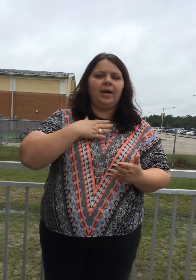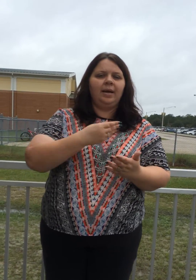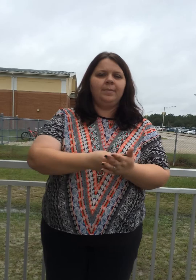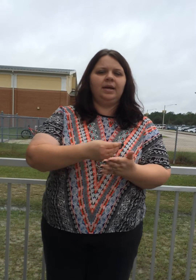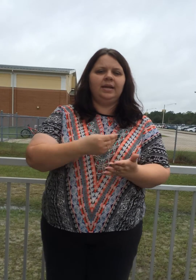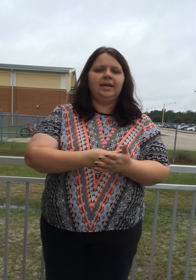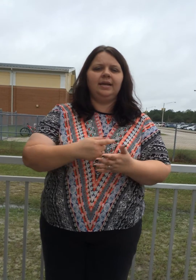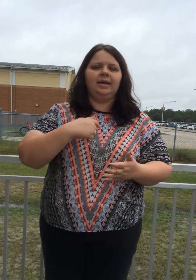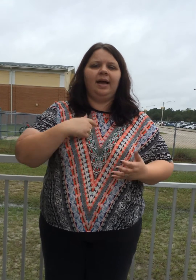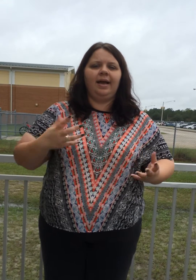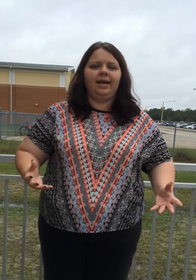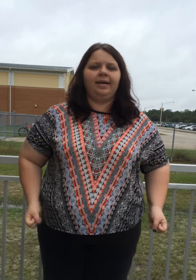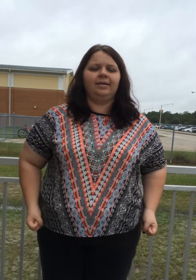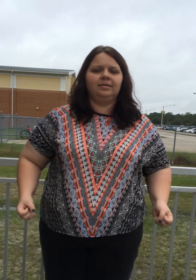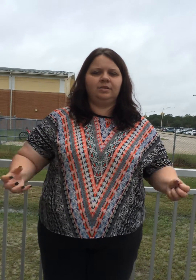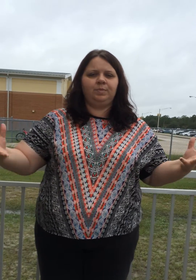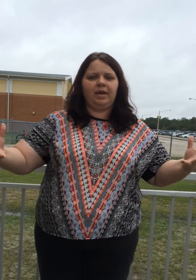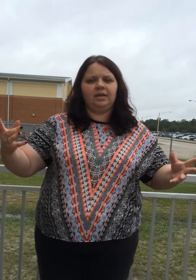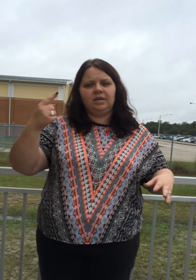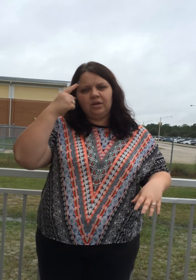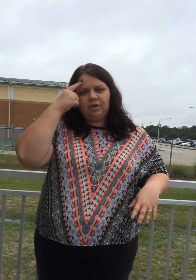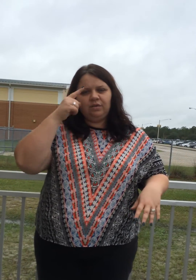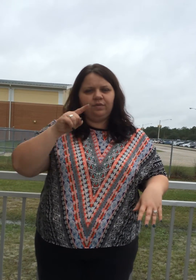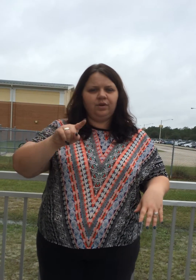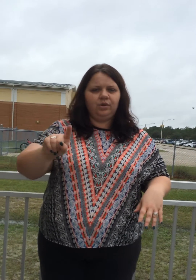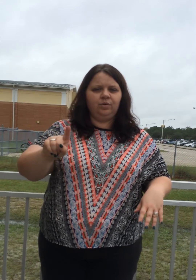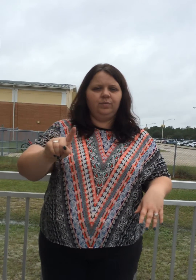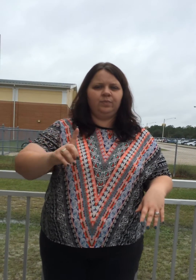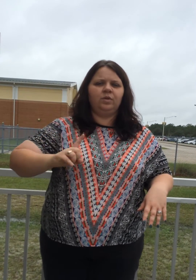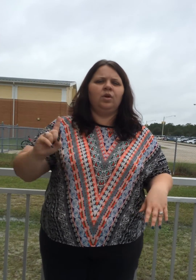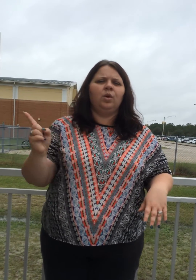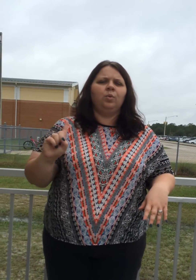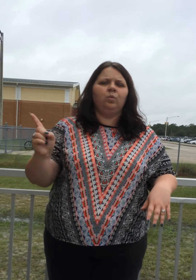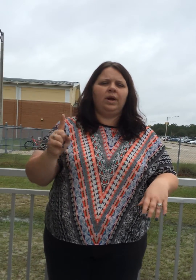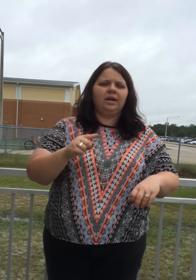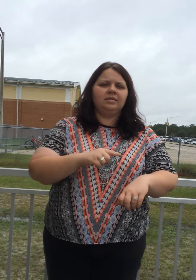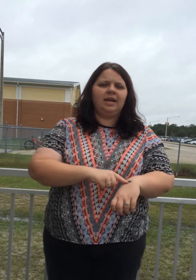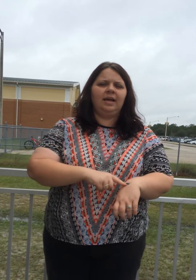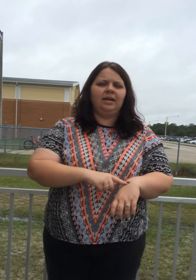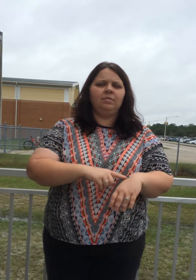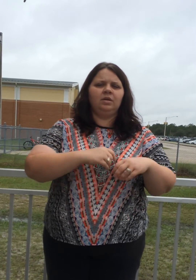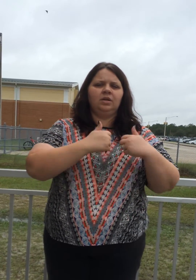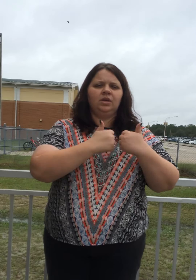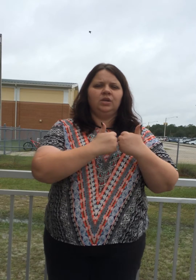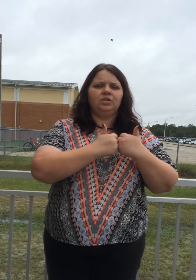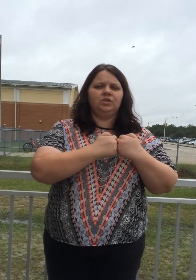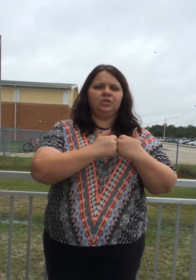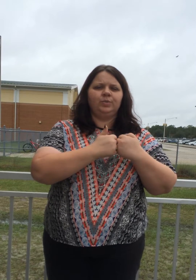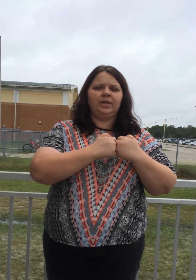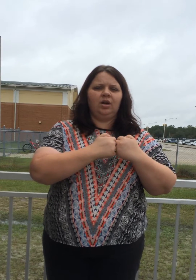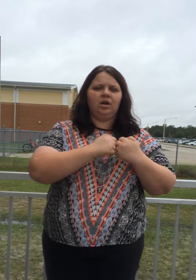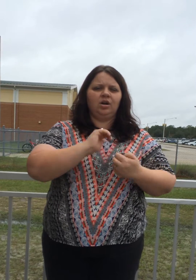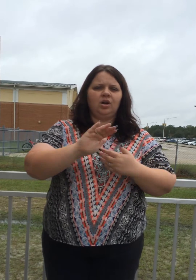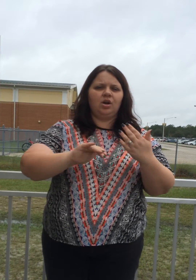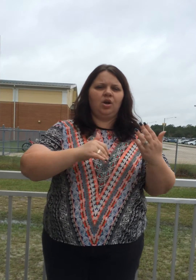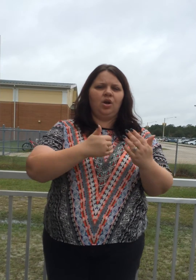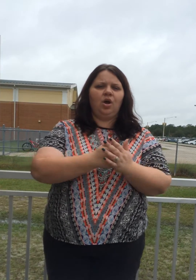my money I spend for you, where time, sweetheart,